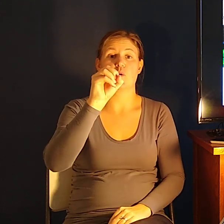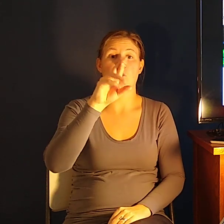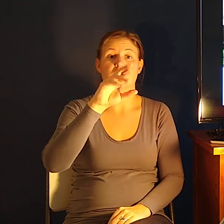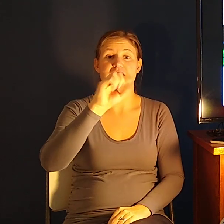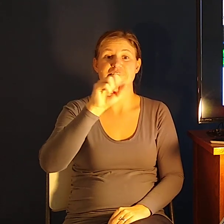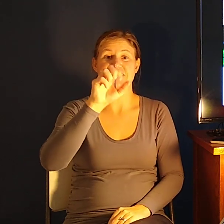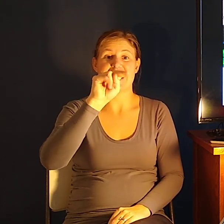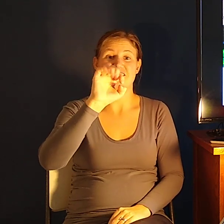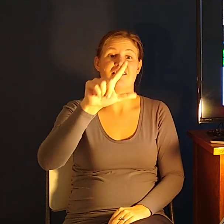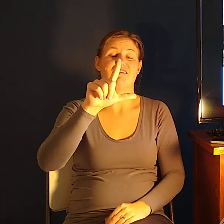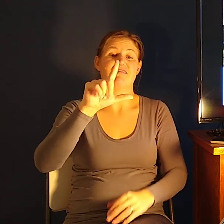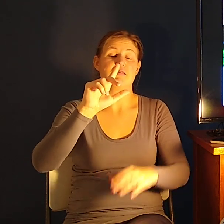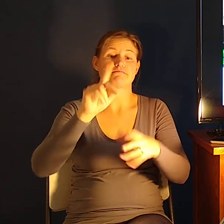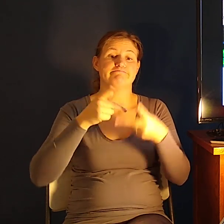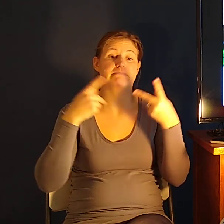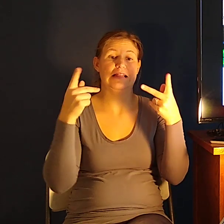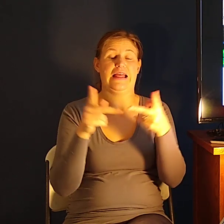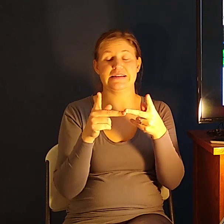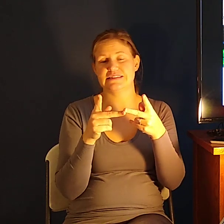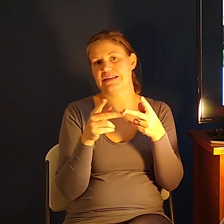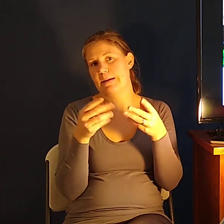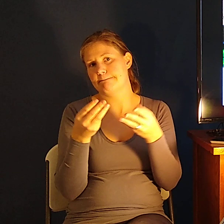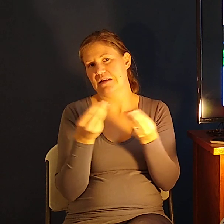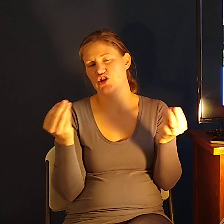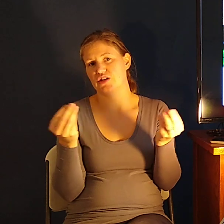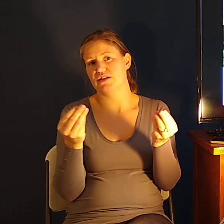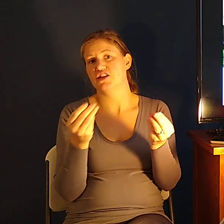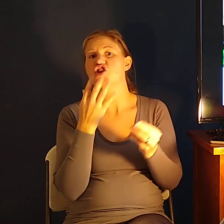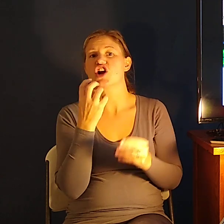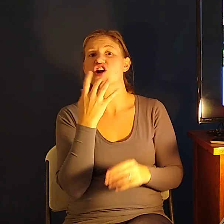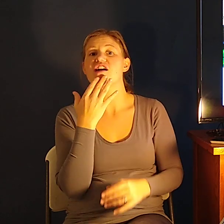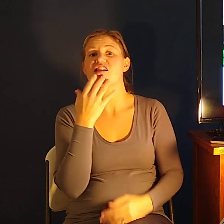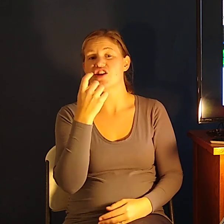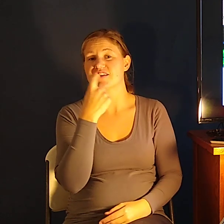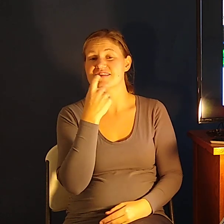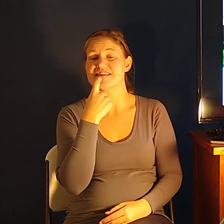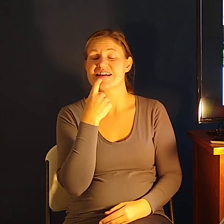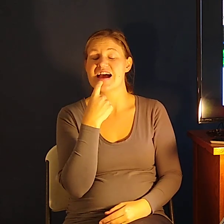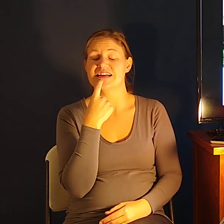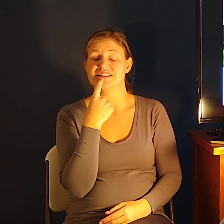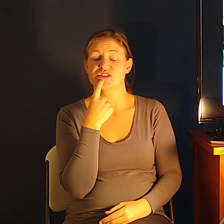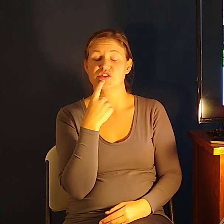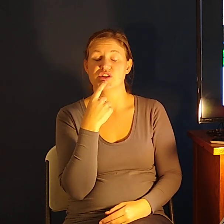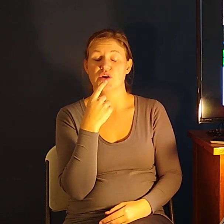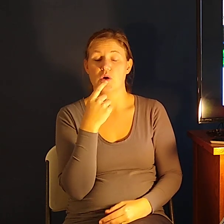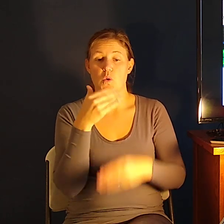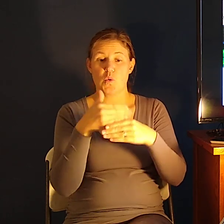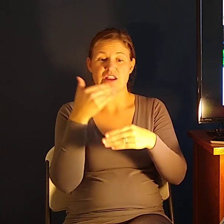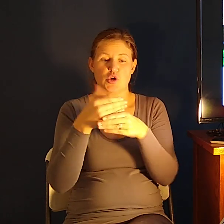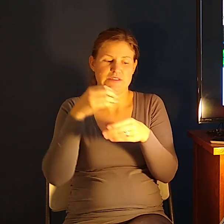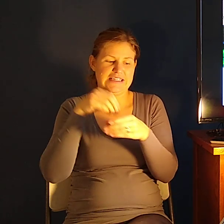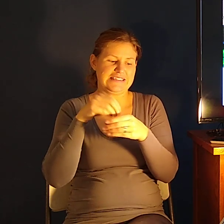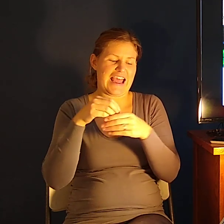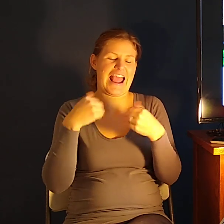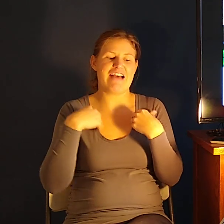and materials. There are stained glass windows on the interior that have abstract